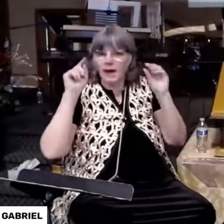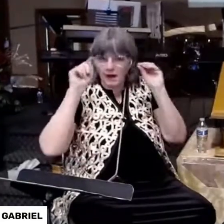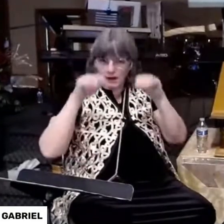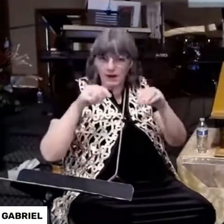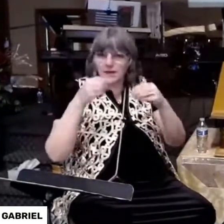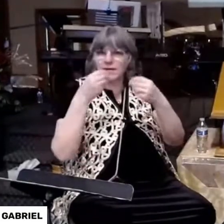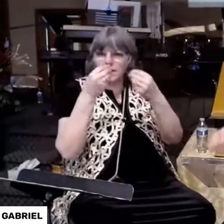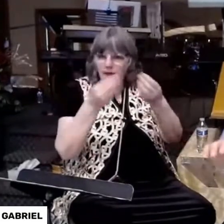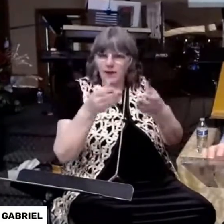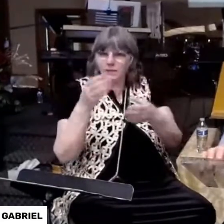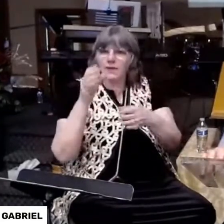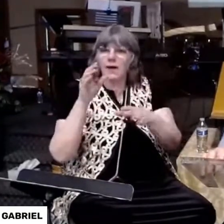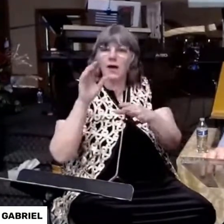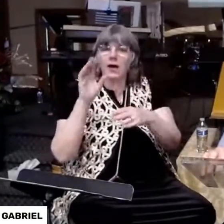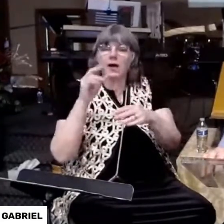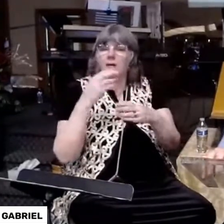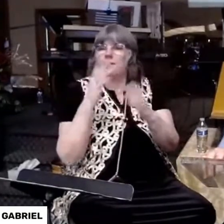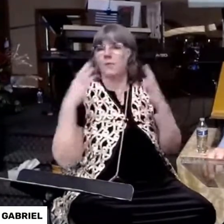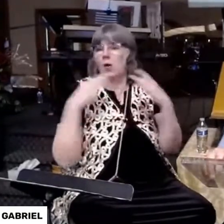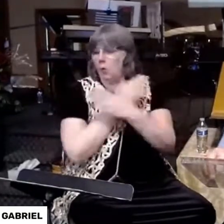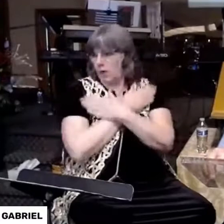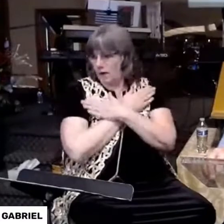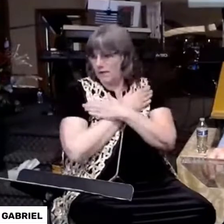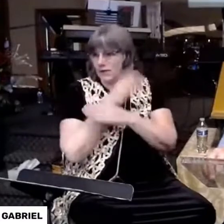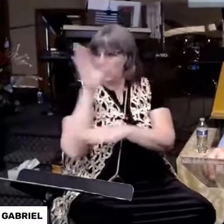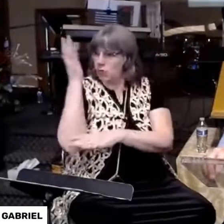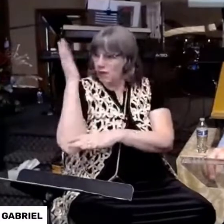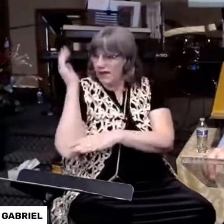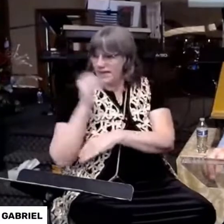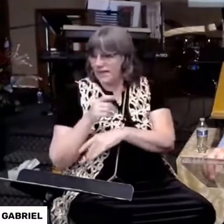read it all in Deuteronomy 21.